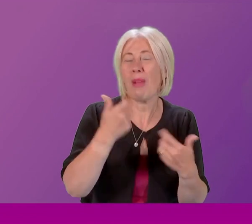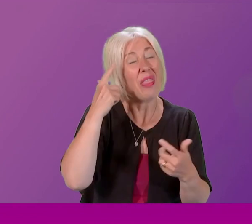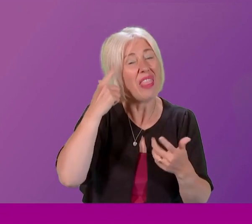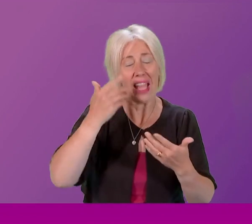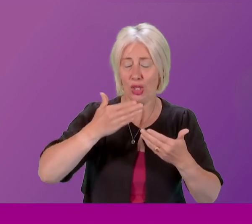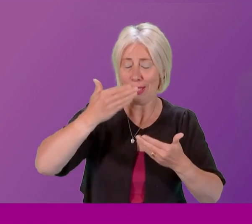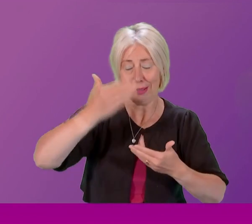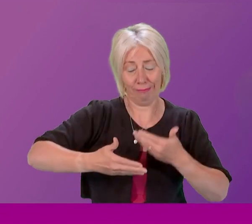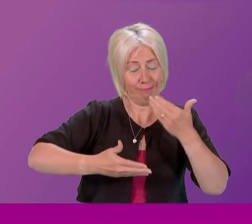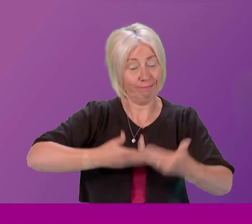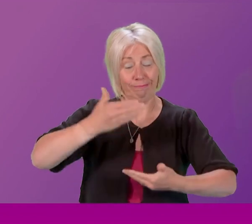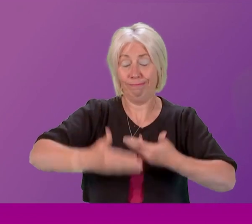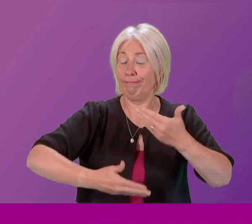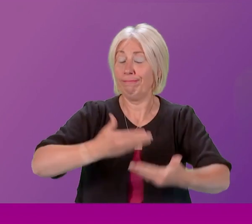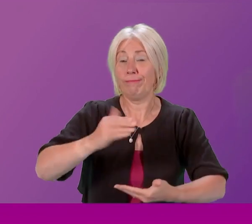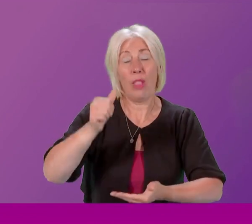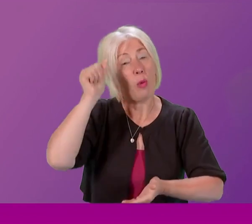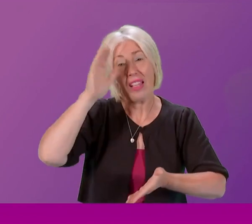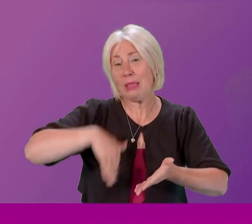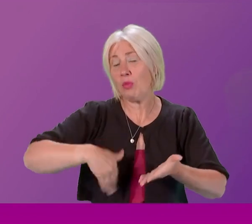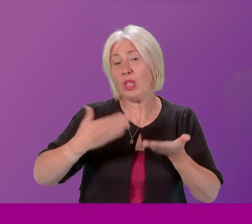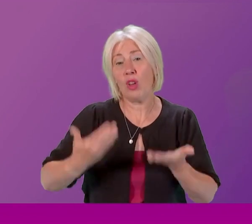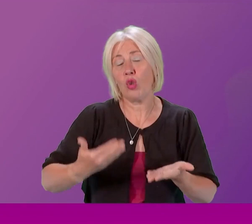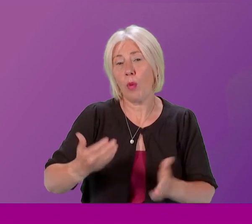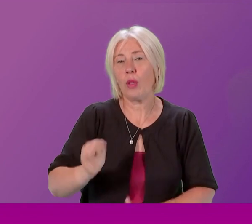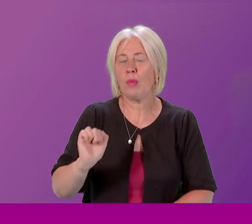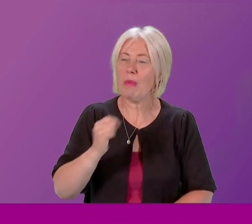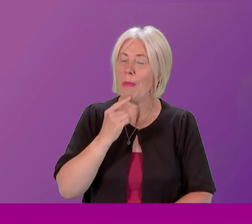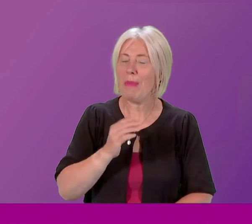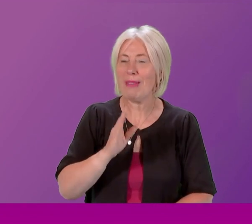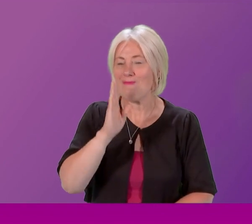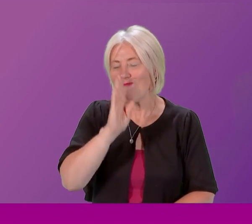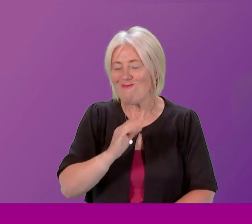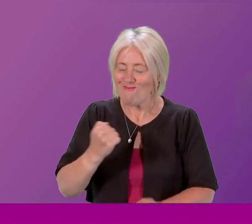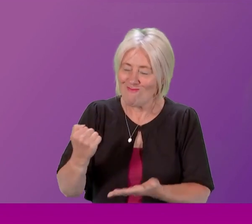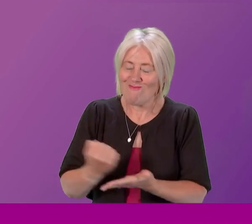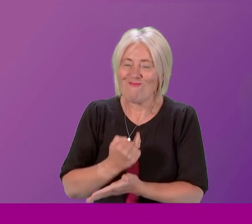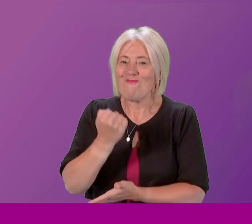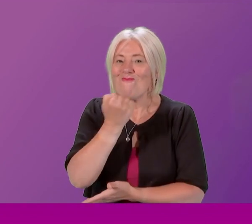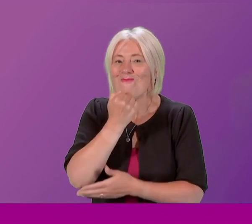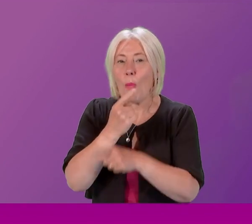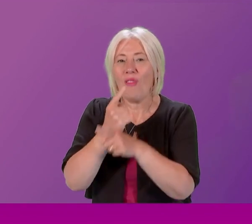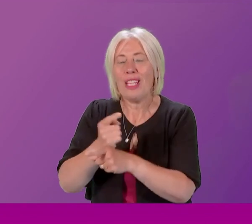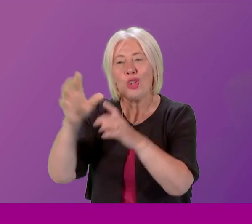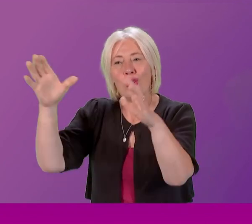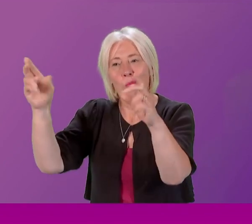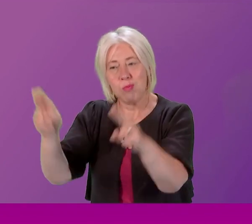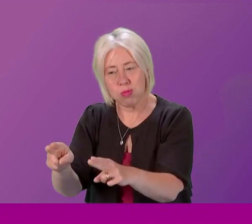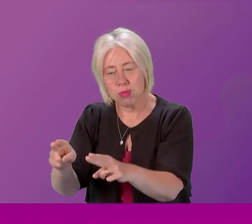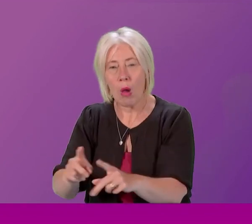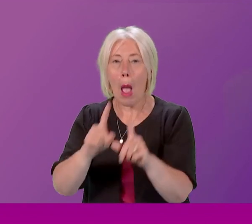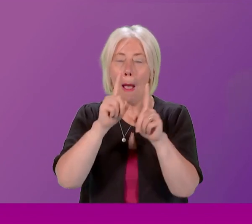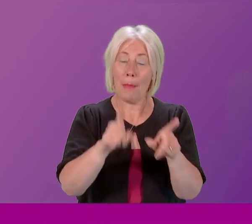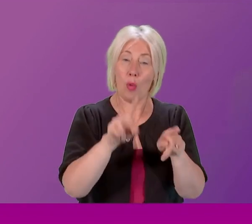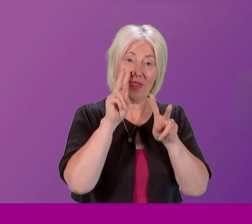that we're experiencing. So although we're seeing a bit of a doomy, gloomy picture in one sense, there's also this